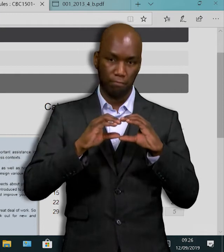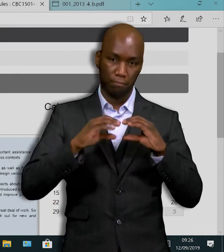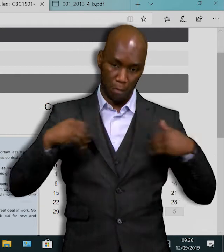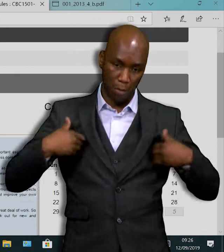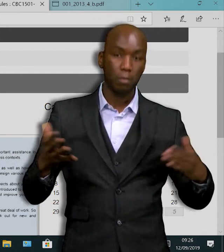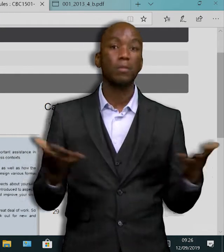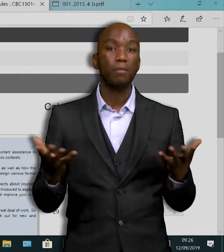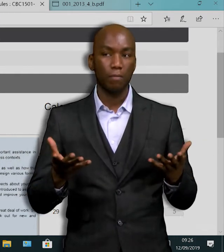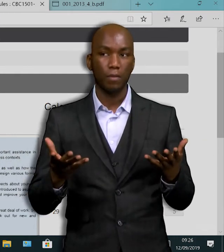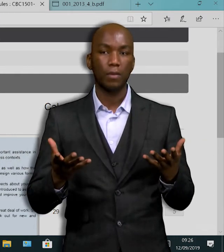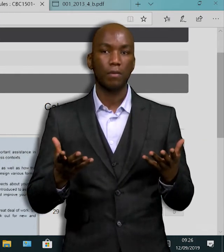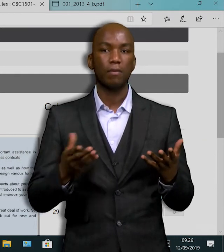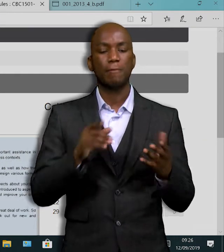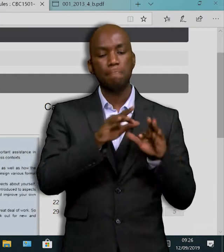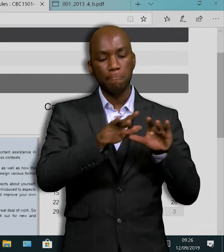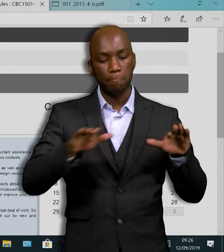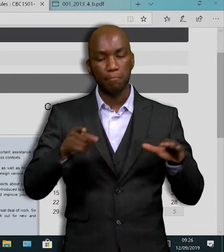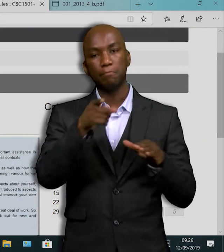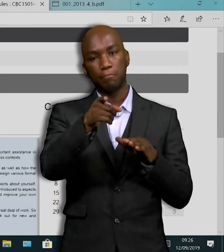thereof.